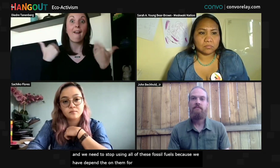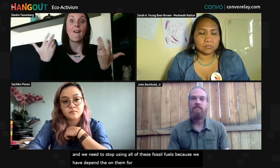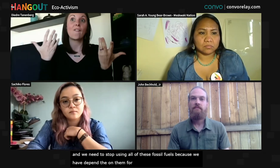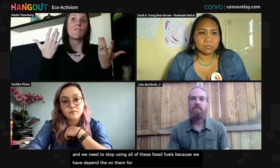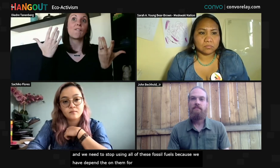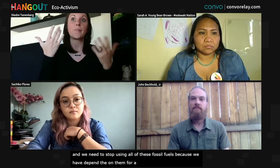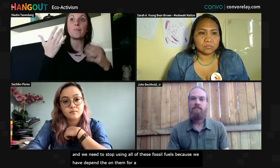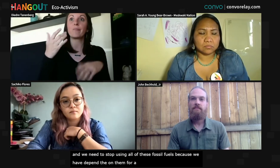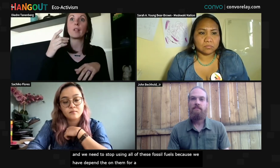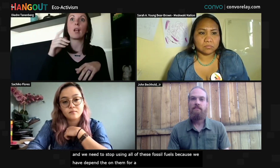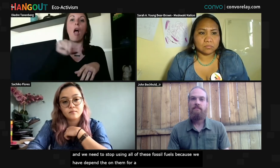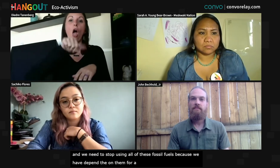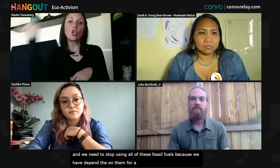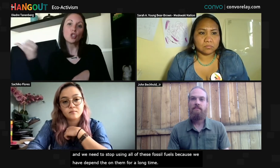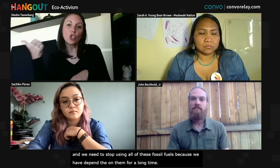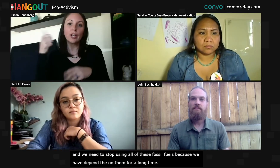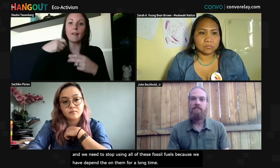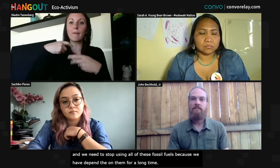have renewable resources now.